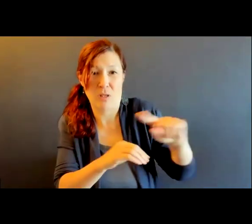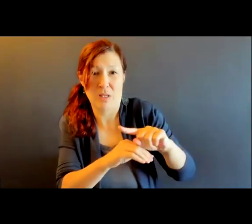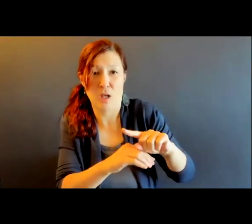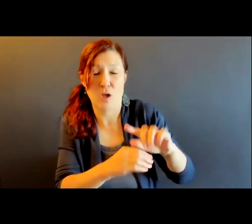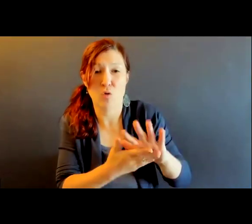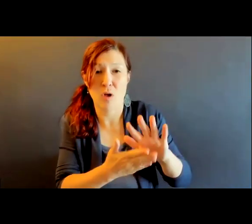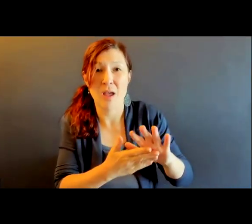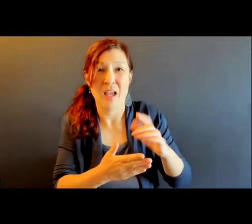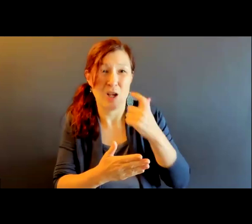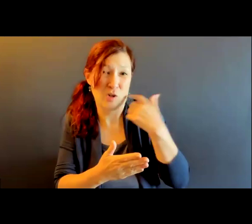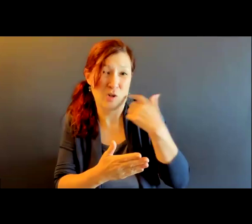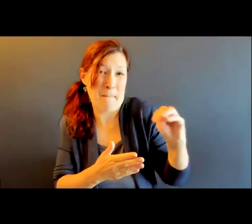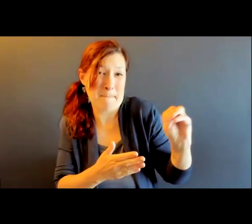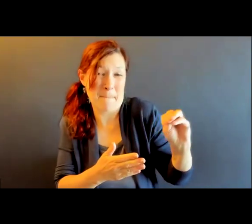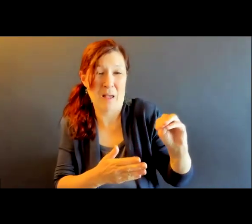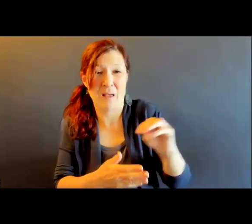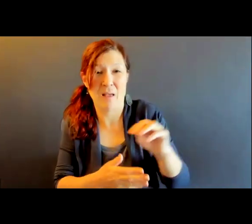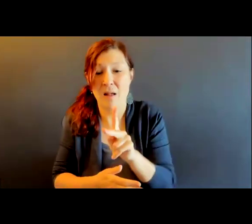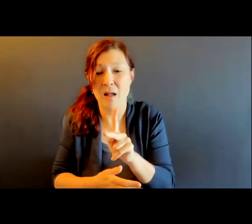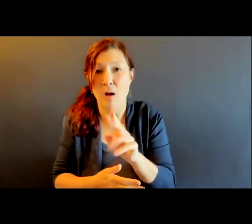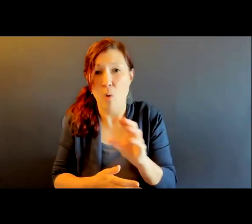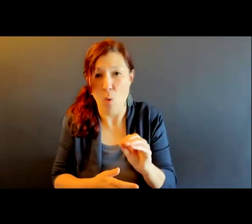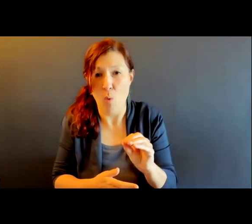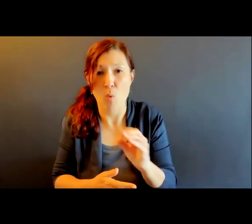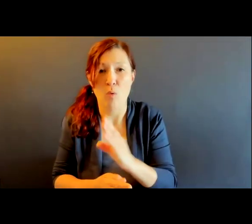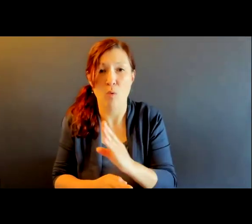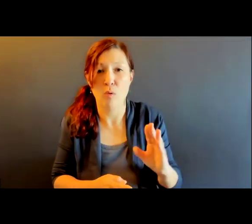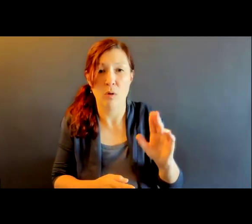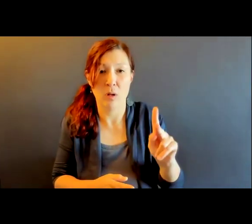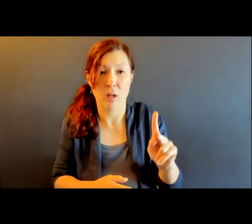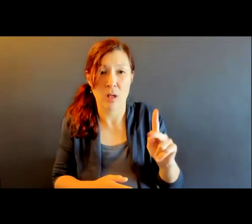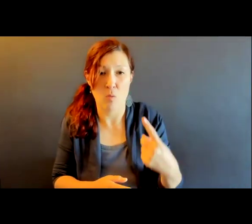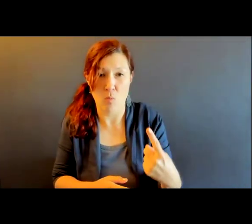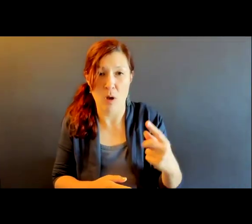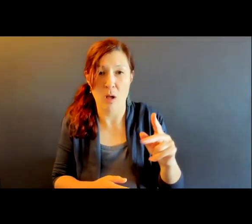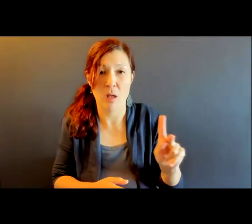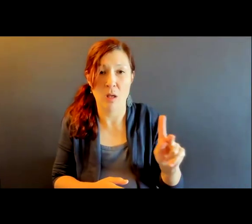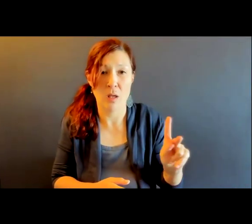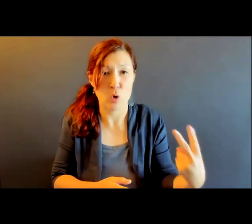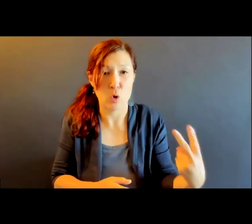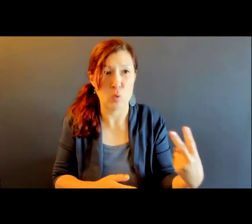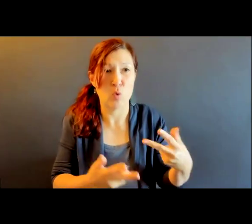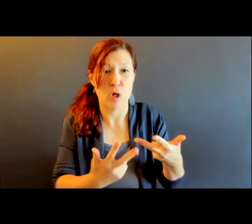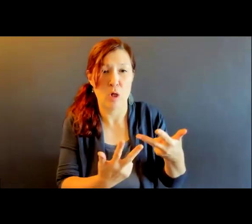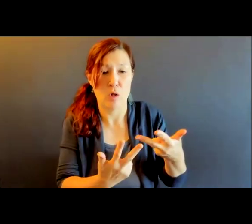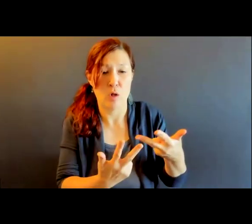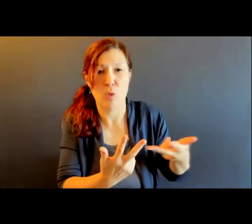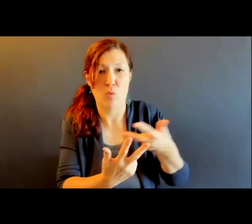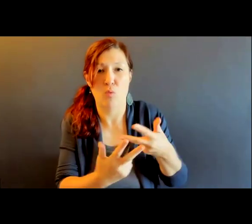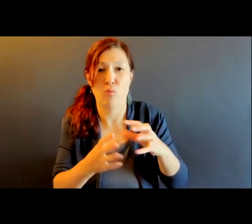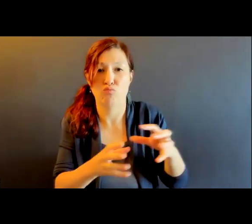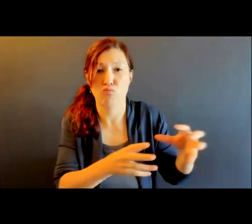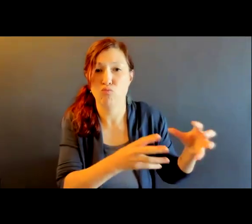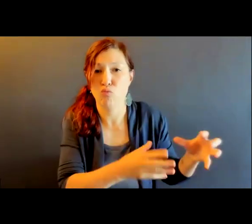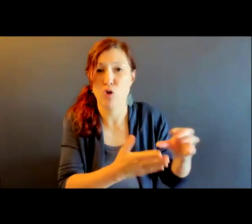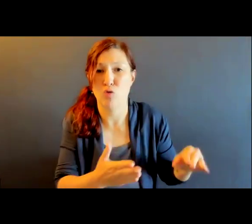youngest learners, our K0, K1, and K2. And we're just so happy as you walk around the schools, just so happy to have them all